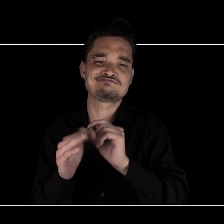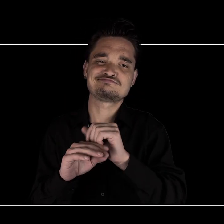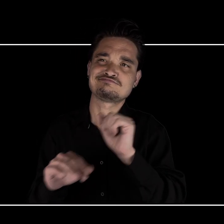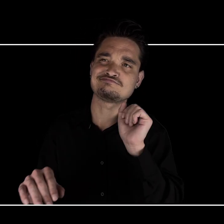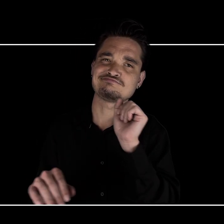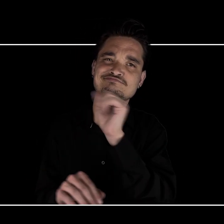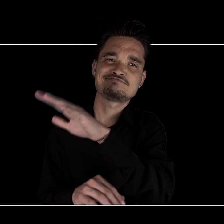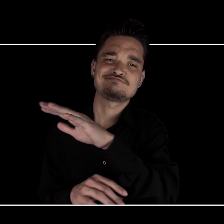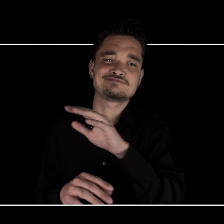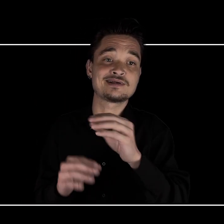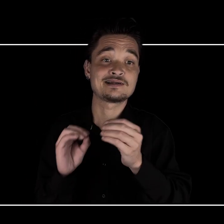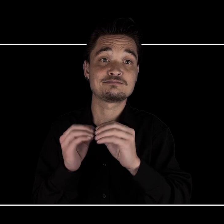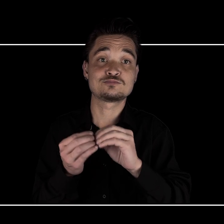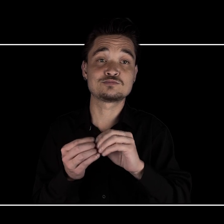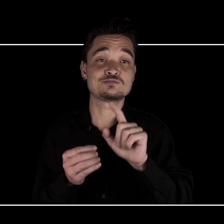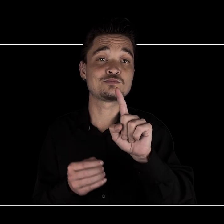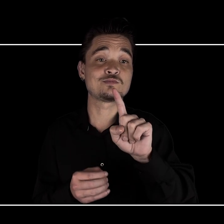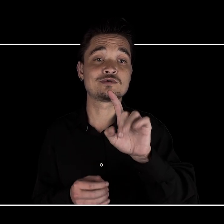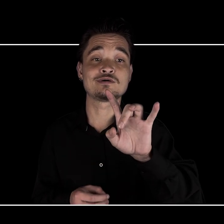at